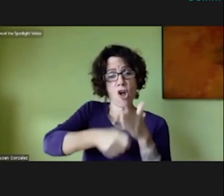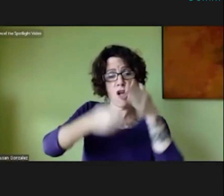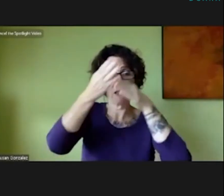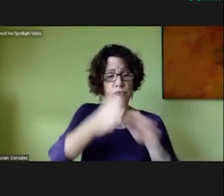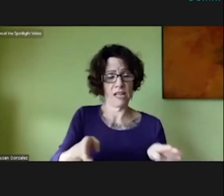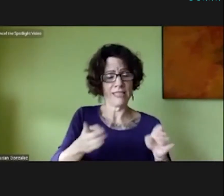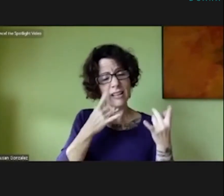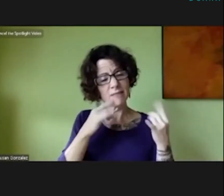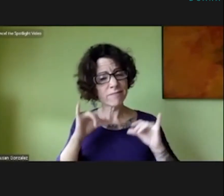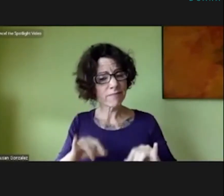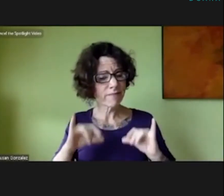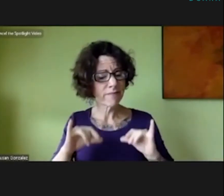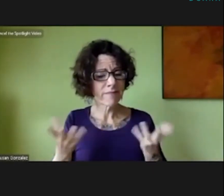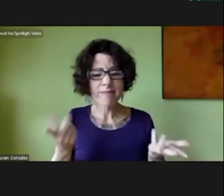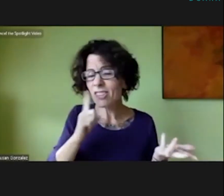expensive.